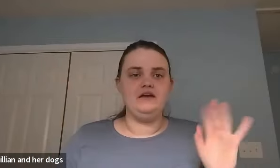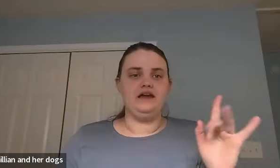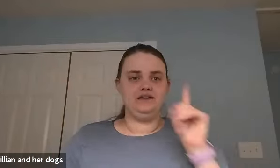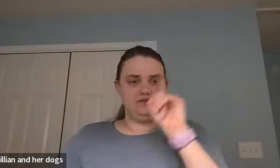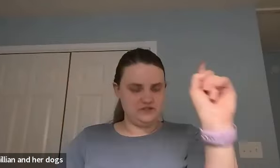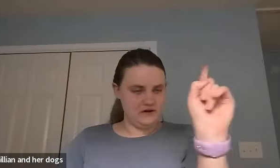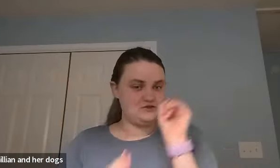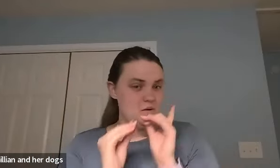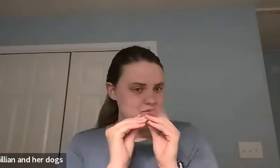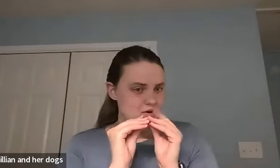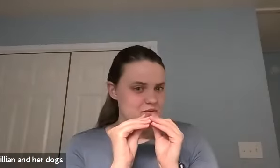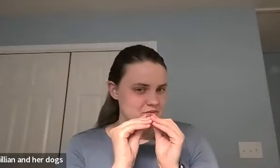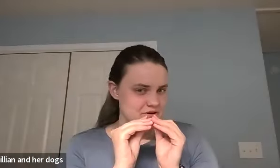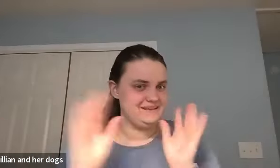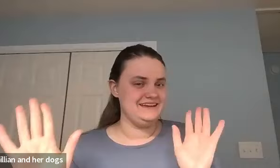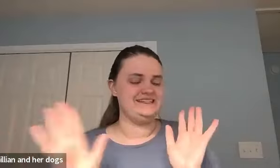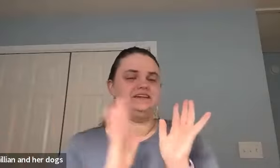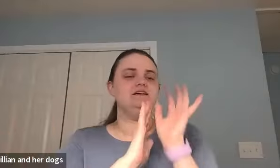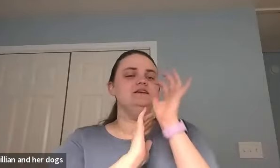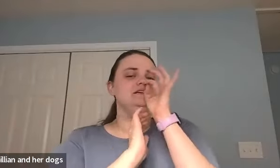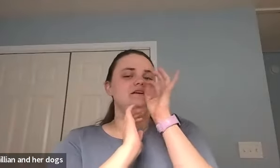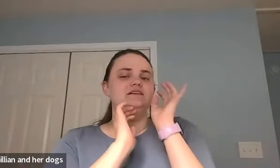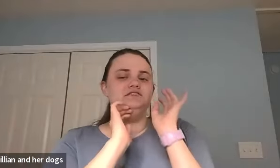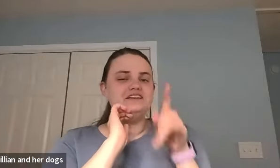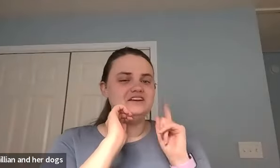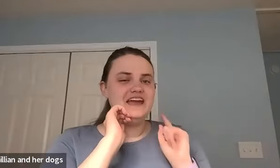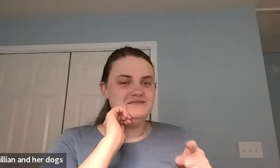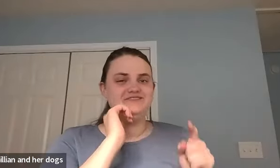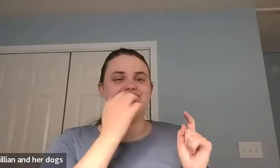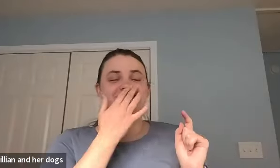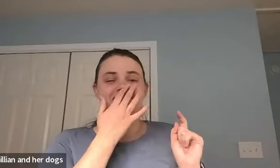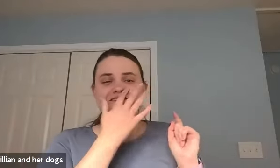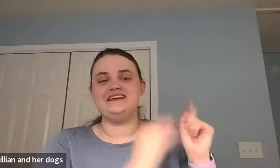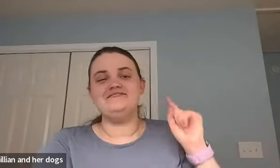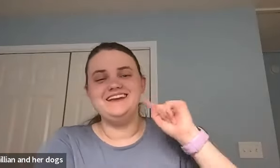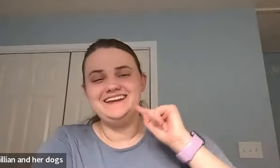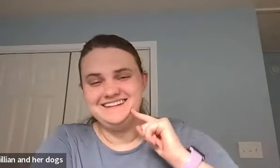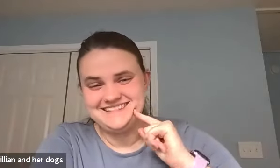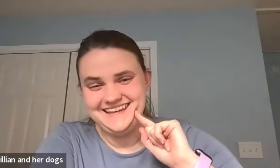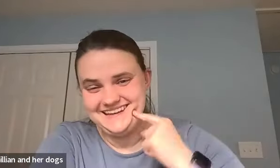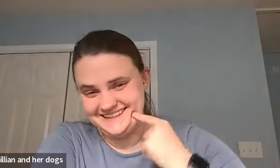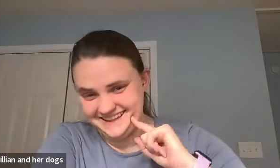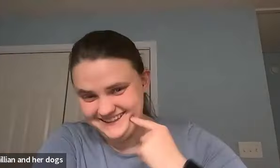Okay. Sorry, there's one more. Candy. You guys are going to hate me for this. The sign for candy is candy.